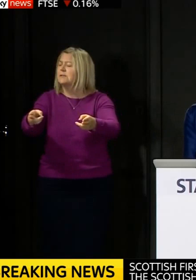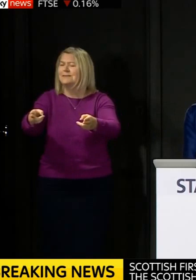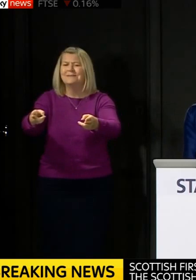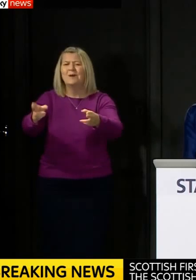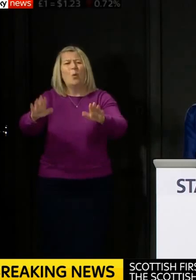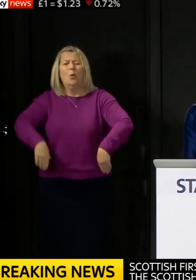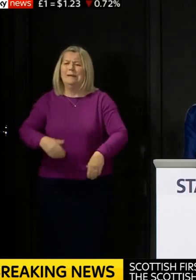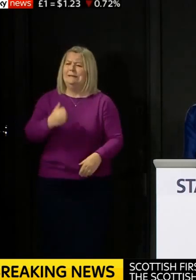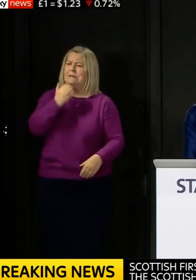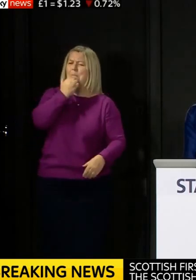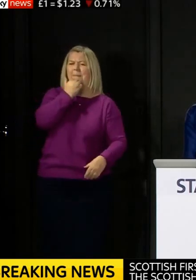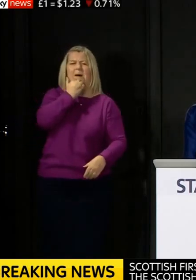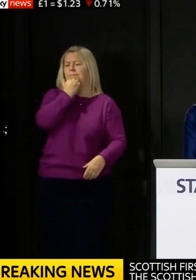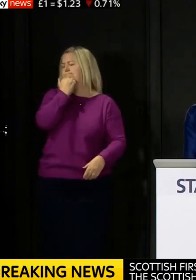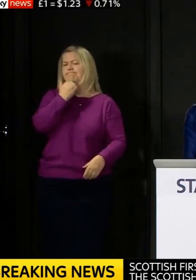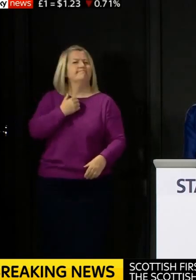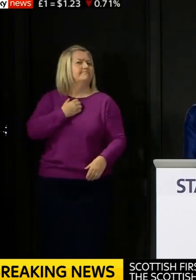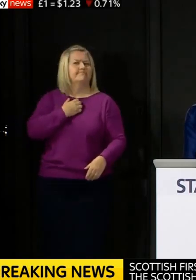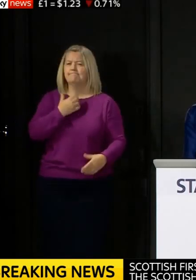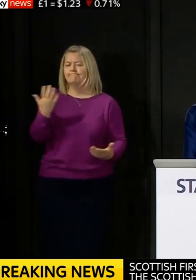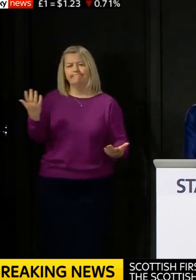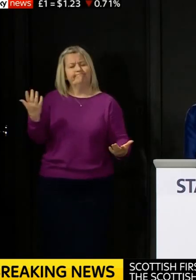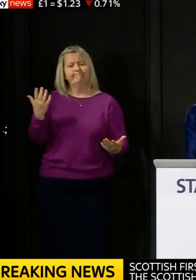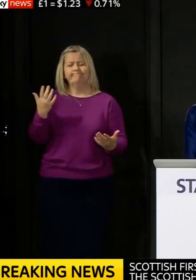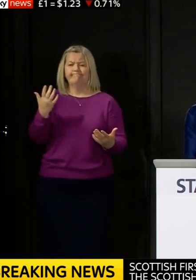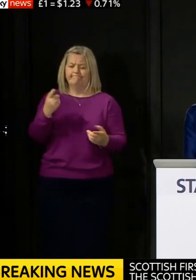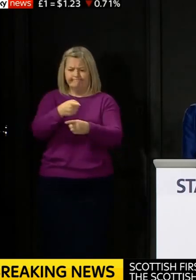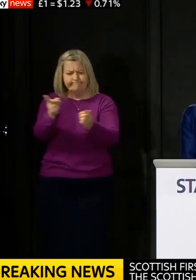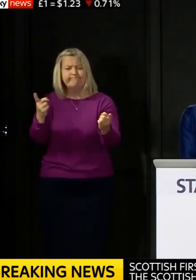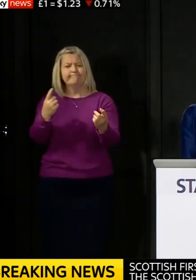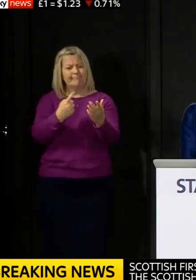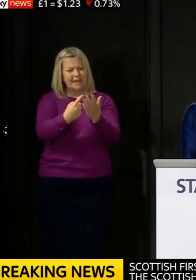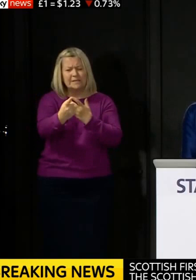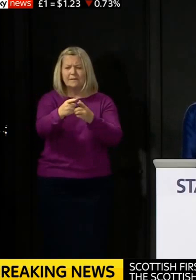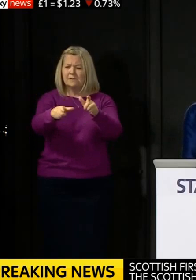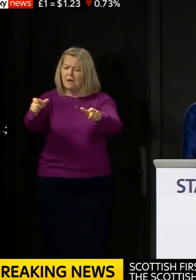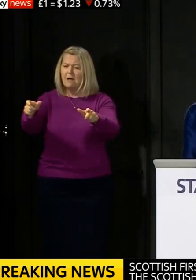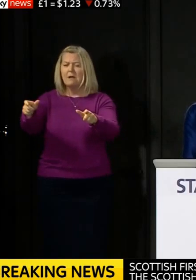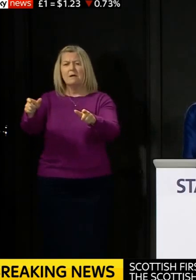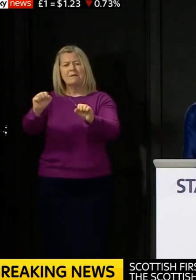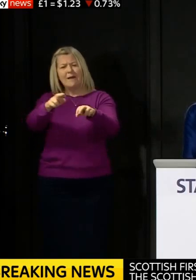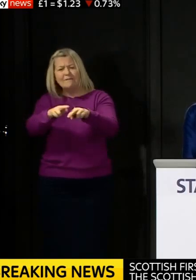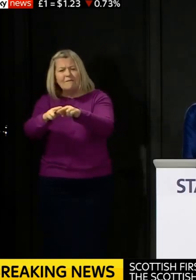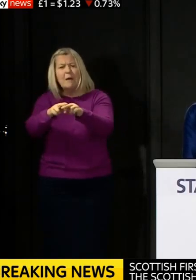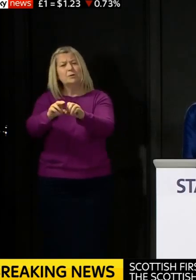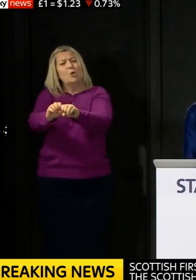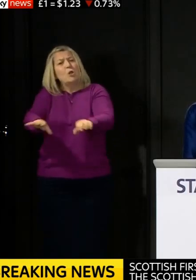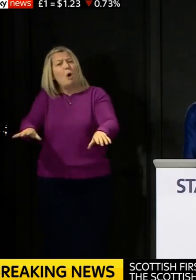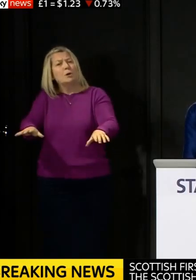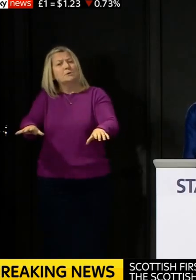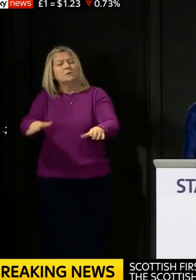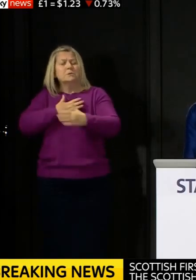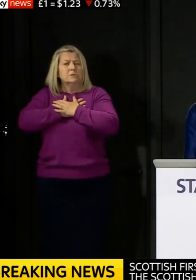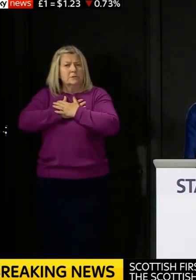should never be seen as that. They represent individuals whose loss has been felt deeply by all of their loved